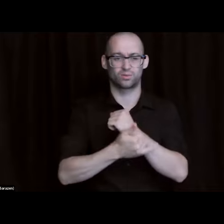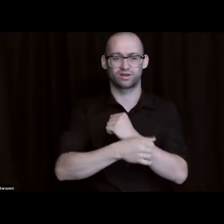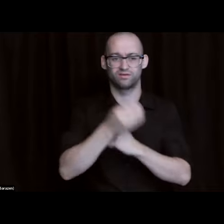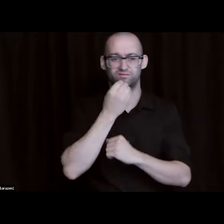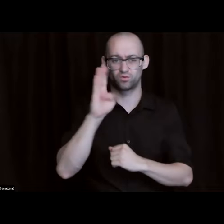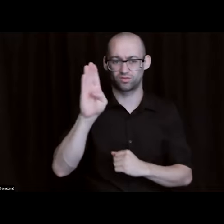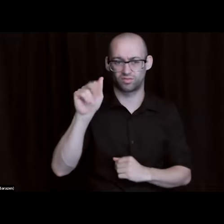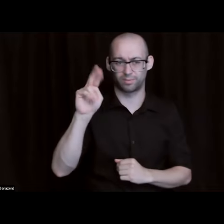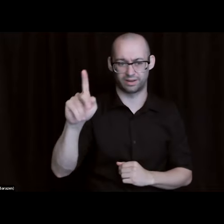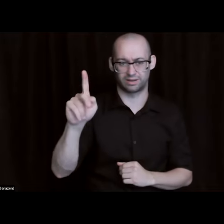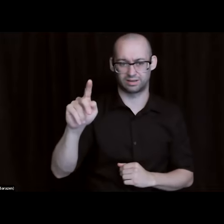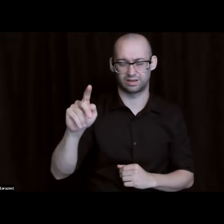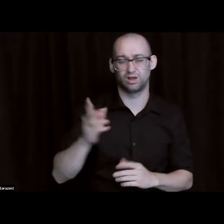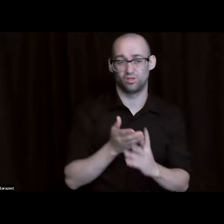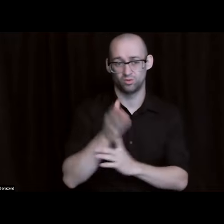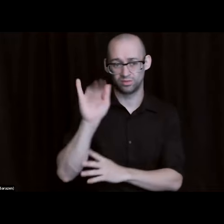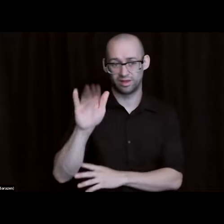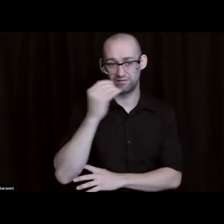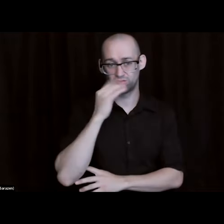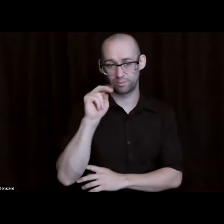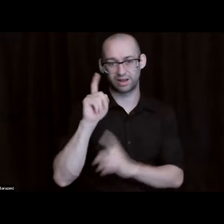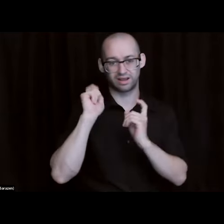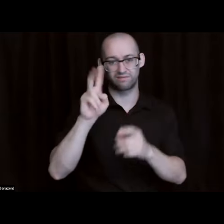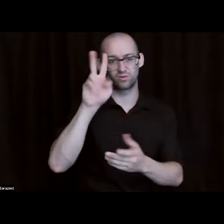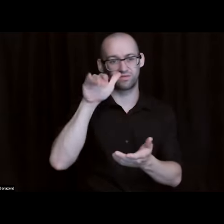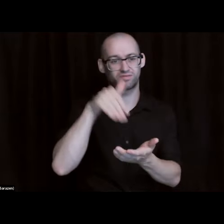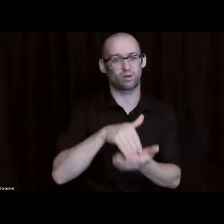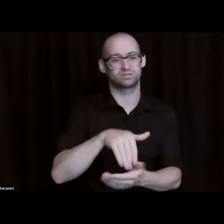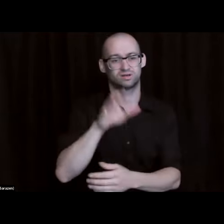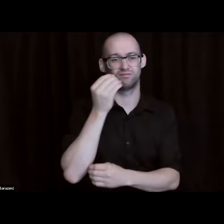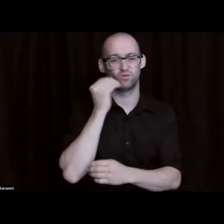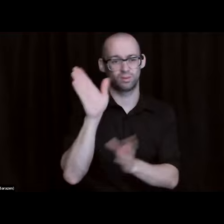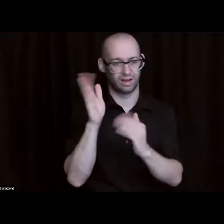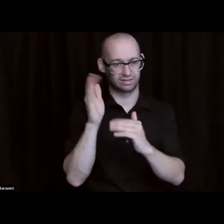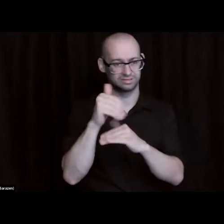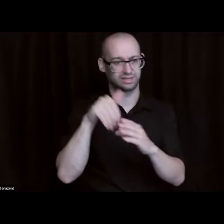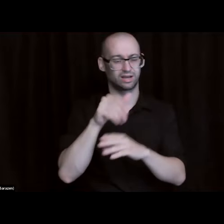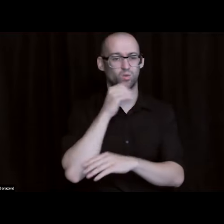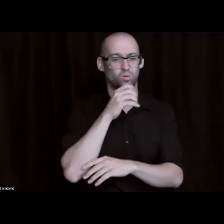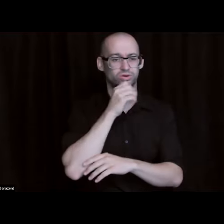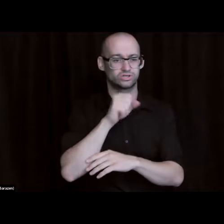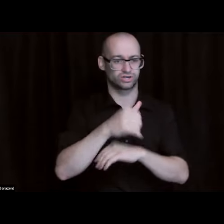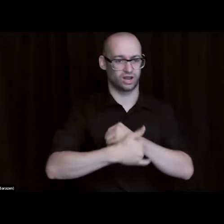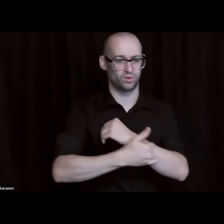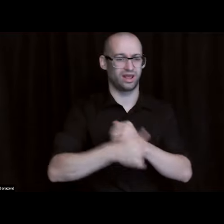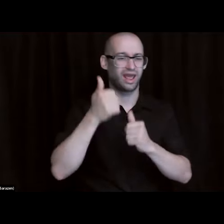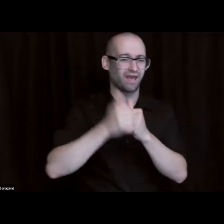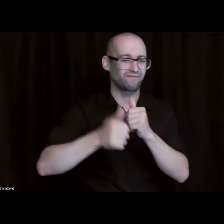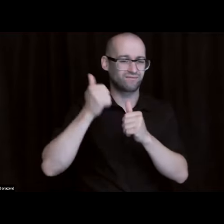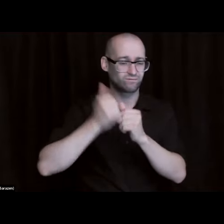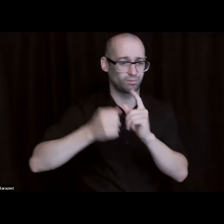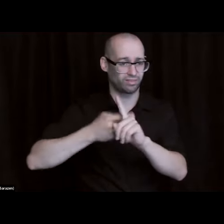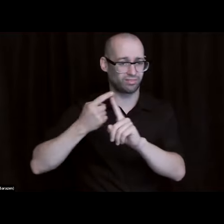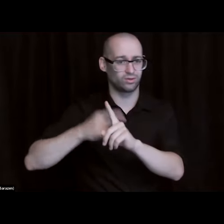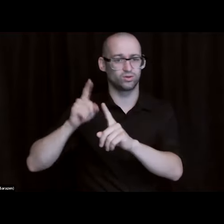Food Bank, we actually distribute 25,000 food boxes in the greater Orange County every month to low-income